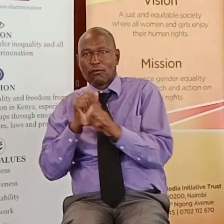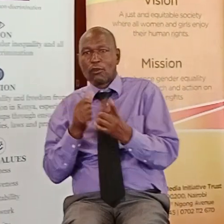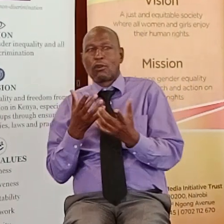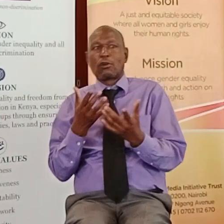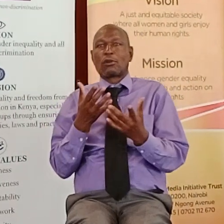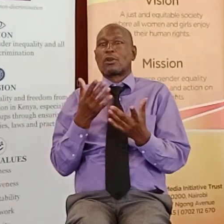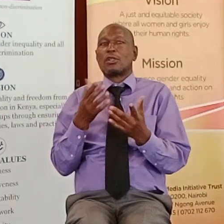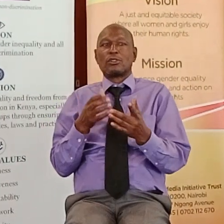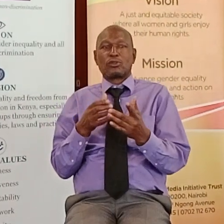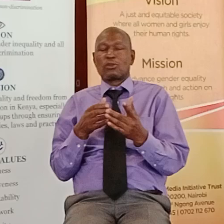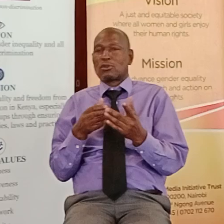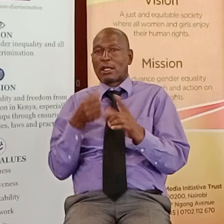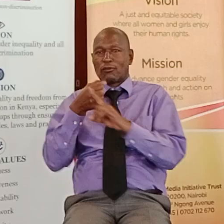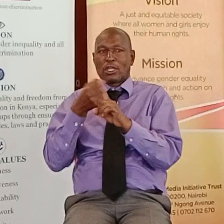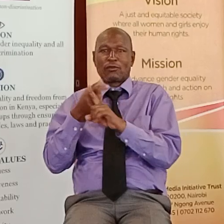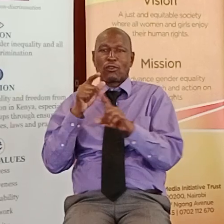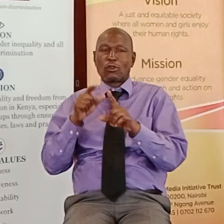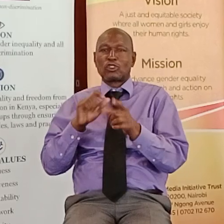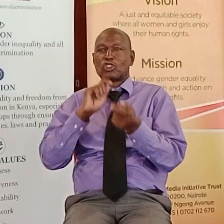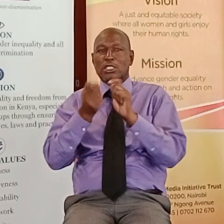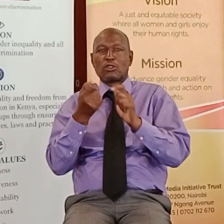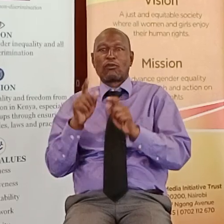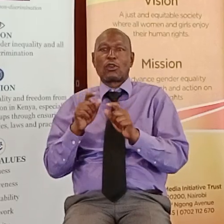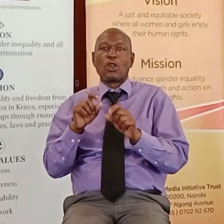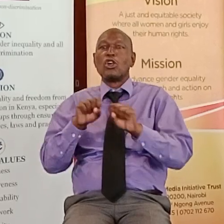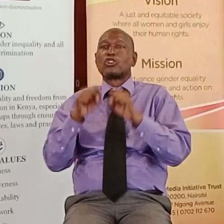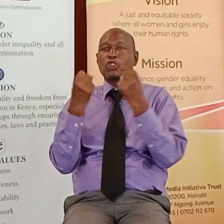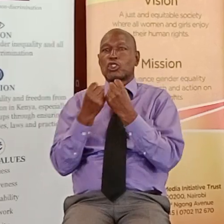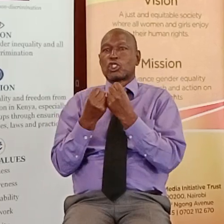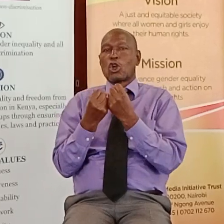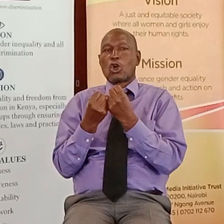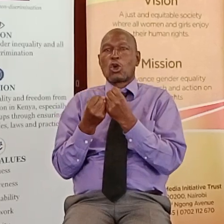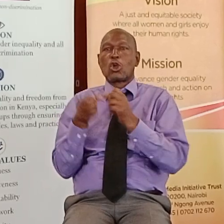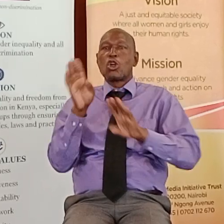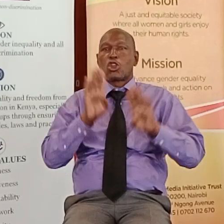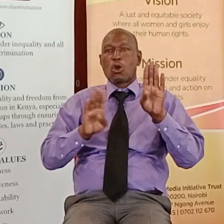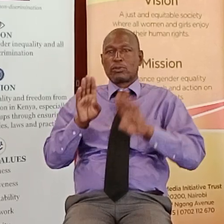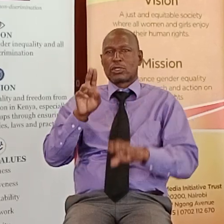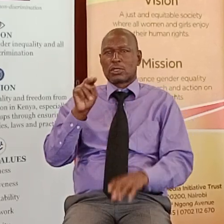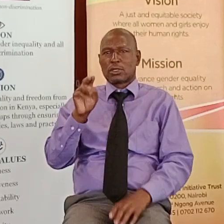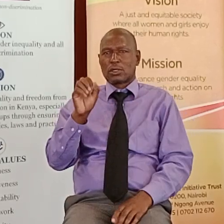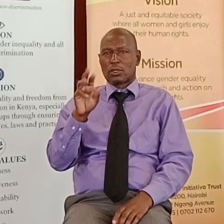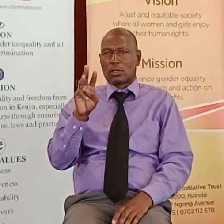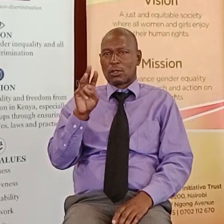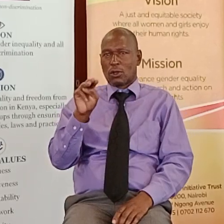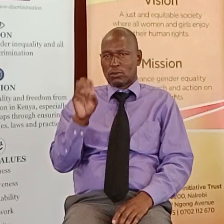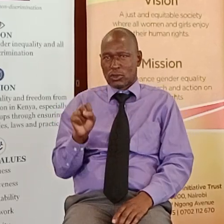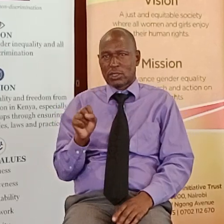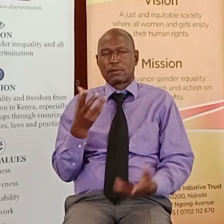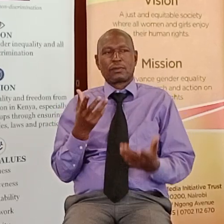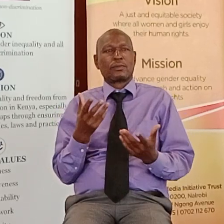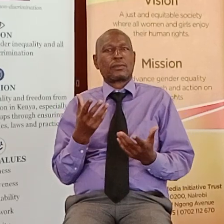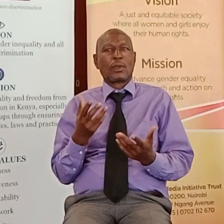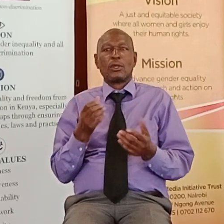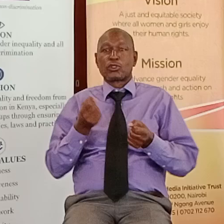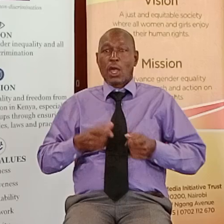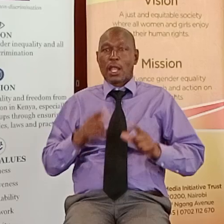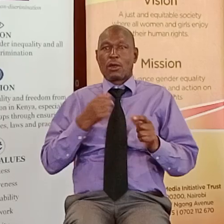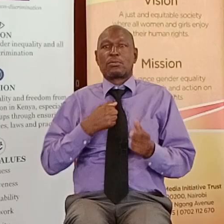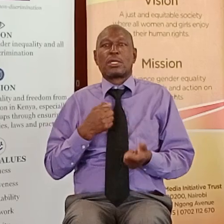I think for me, I'm going to take that home and ask myself what actions do I need to take. So allow me, ladies and